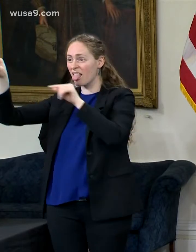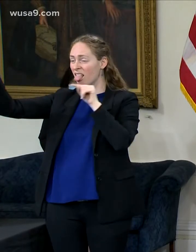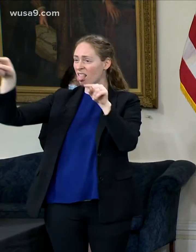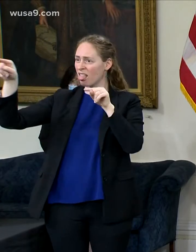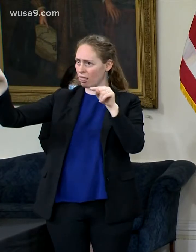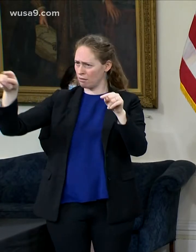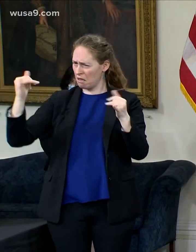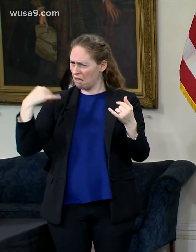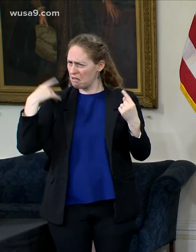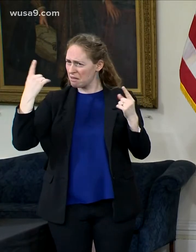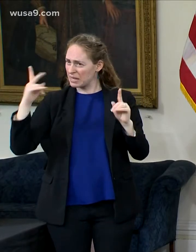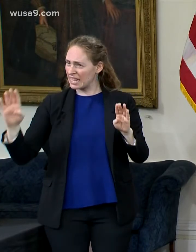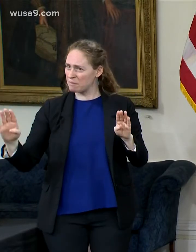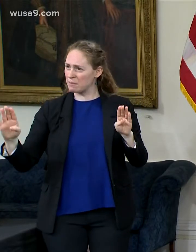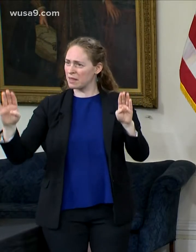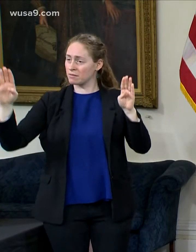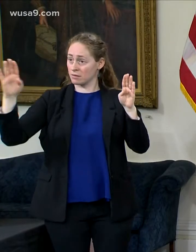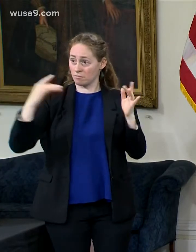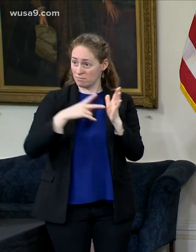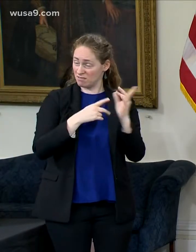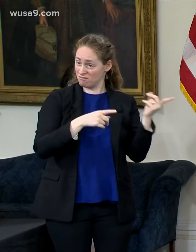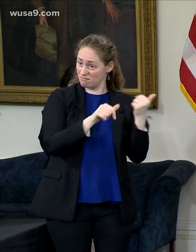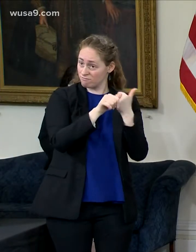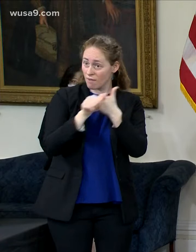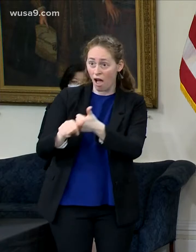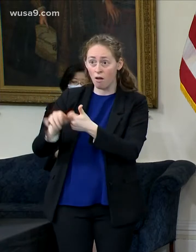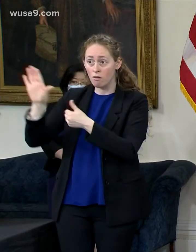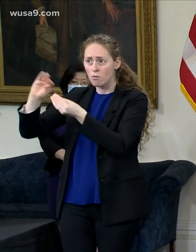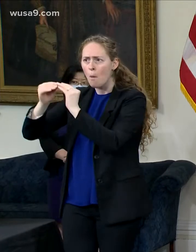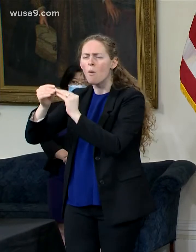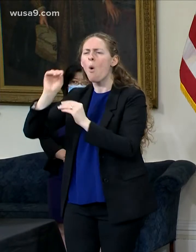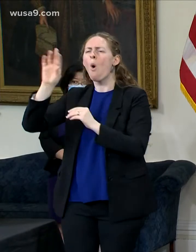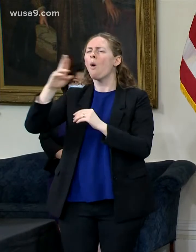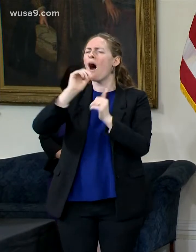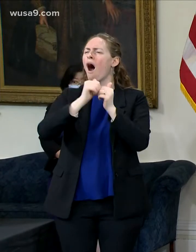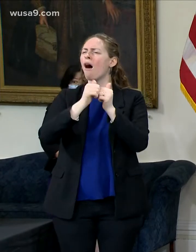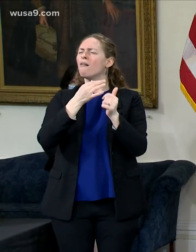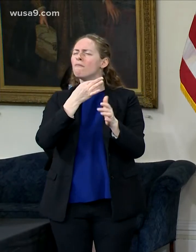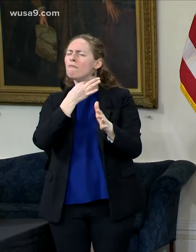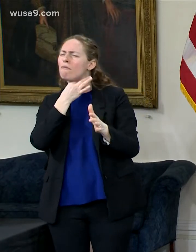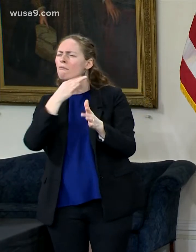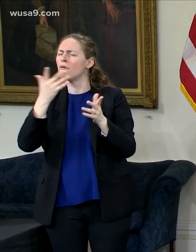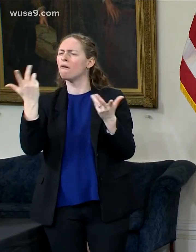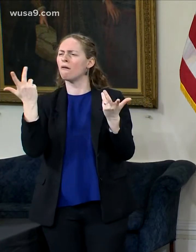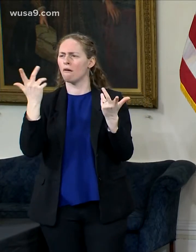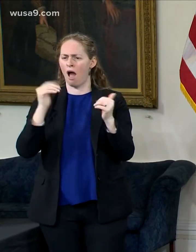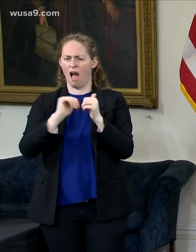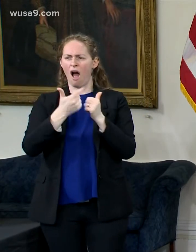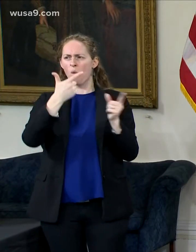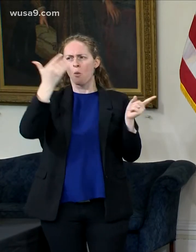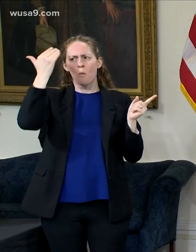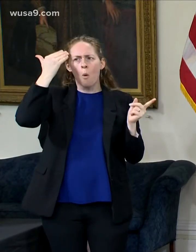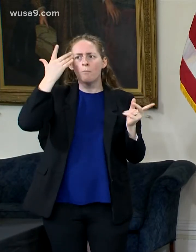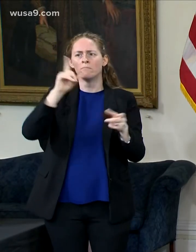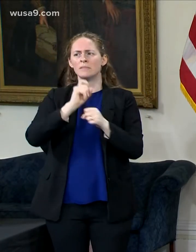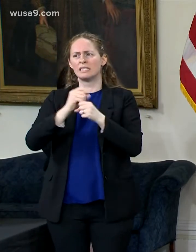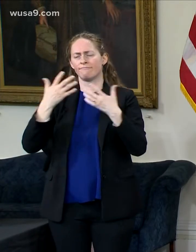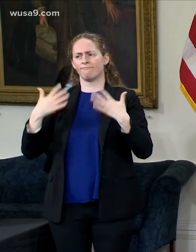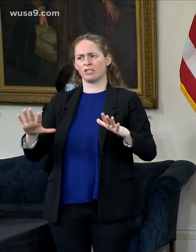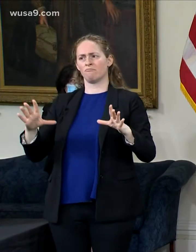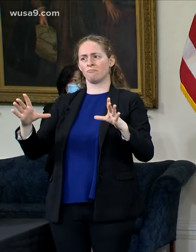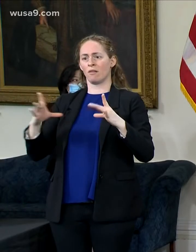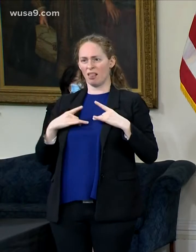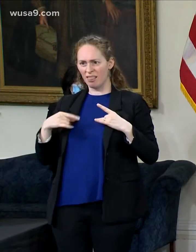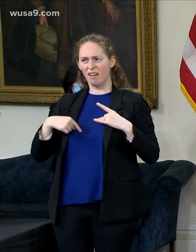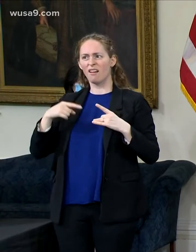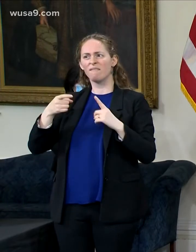does, on the percentage of cases right now that are the B.1.1.7 or different variants? Well, so we